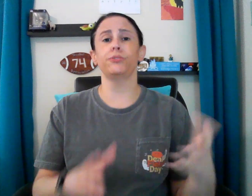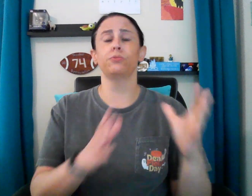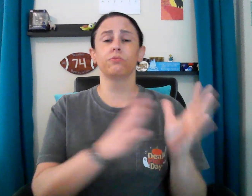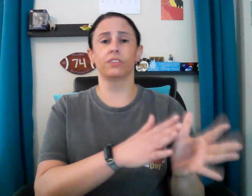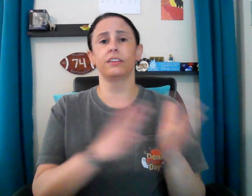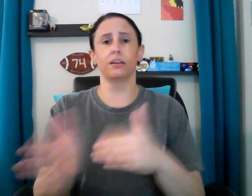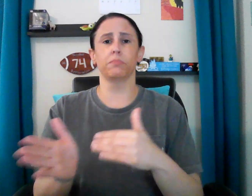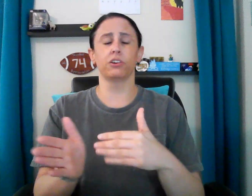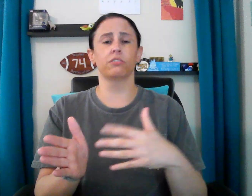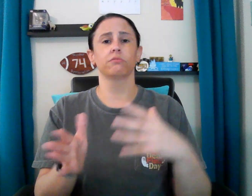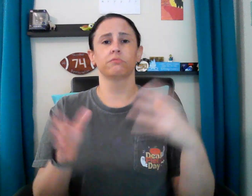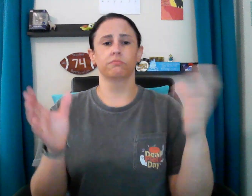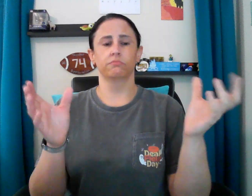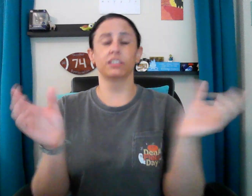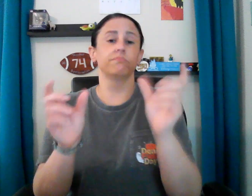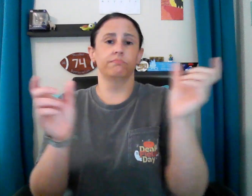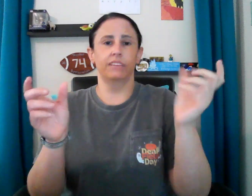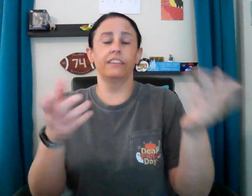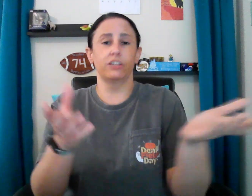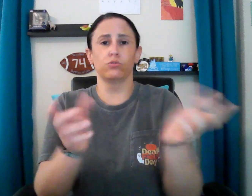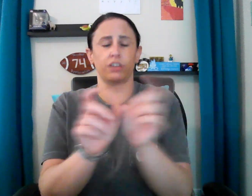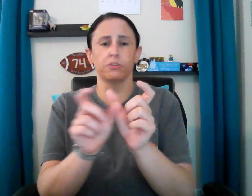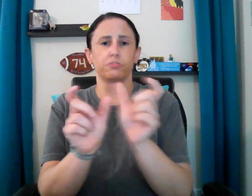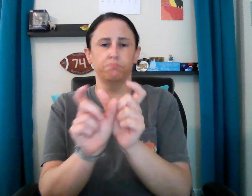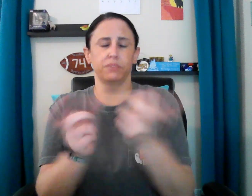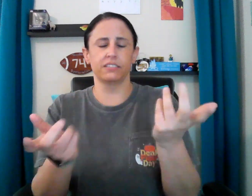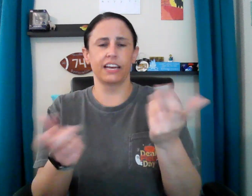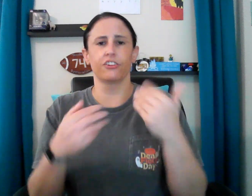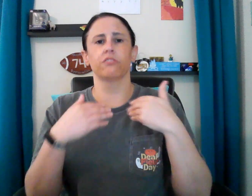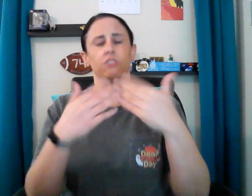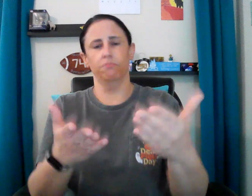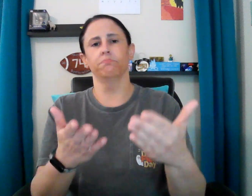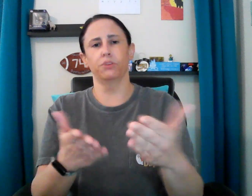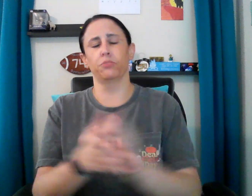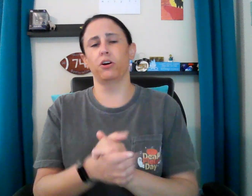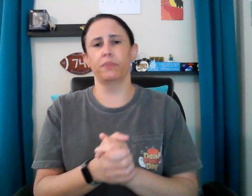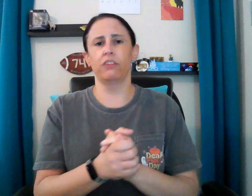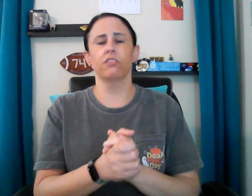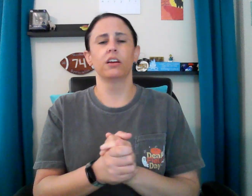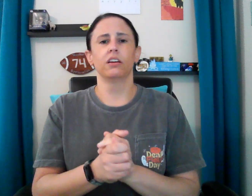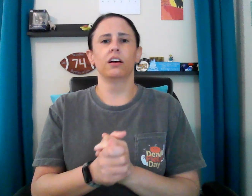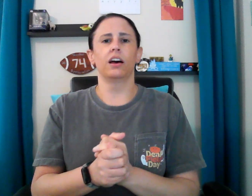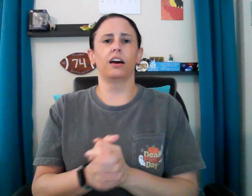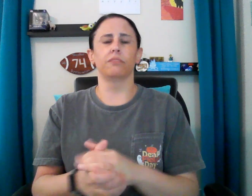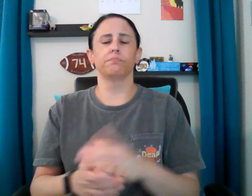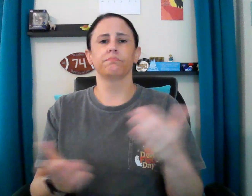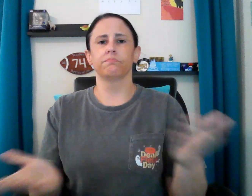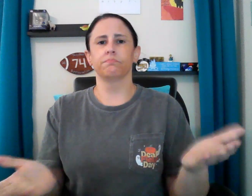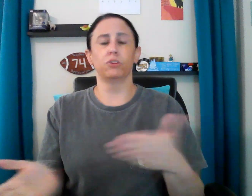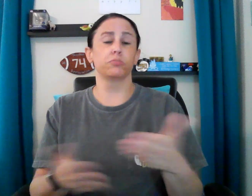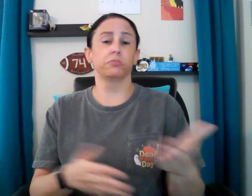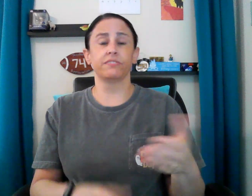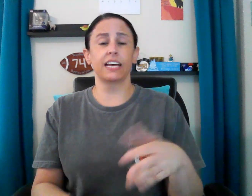do the individual numbers, but together, both palm out. Multiples of